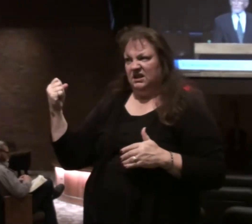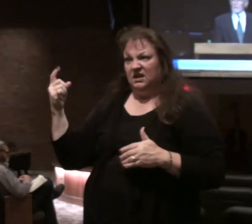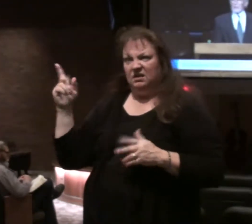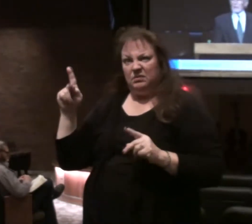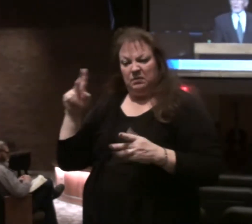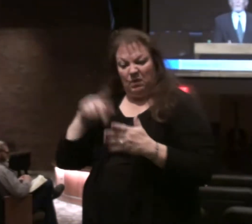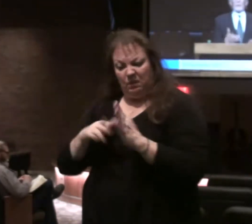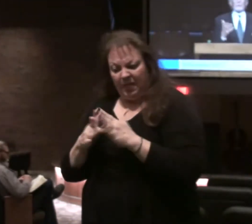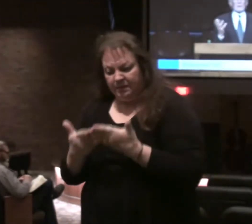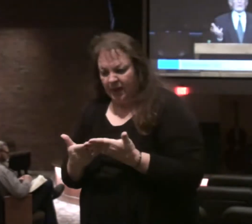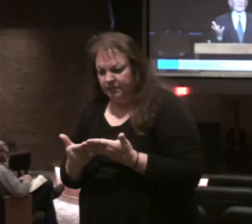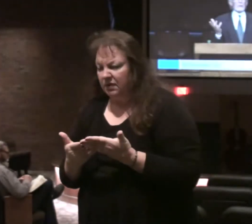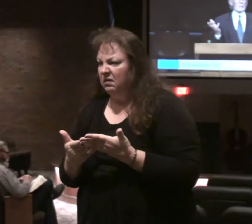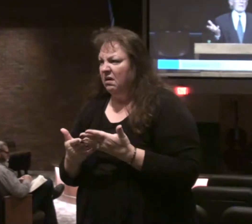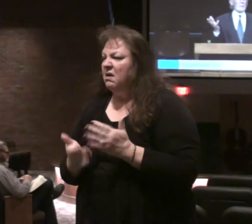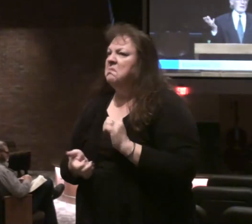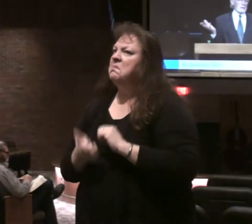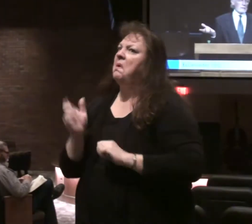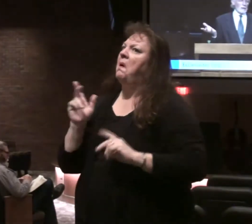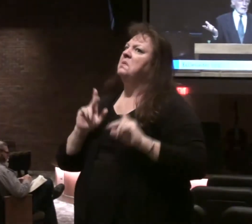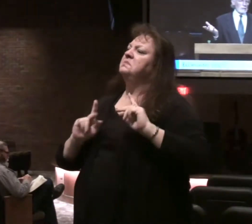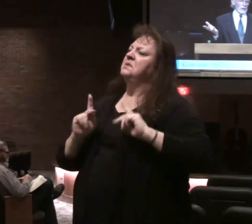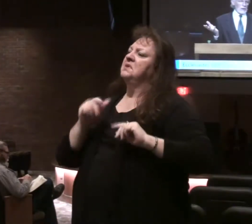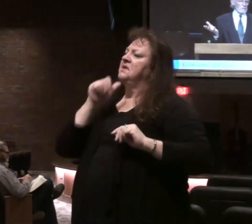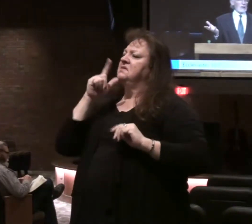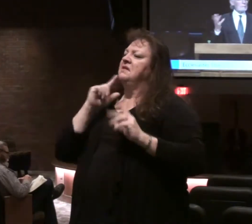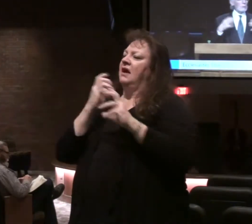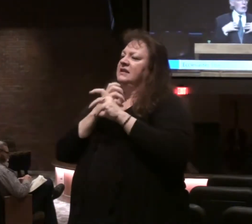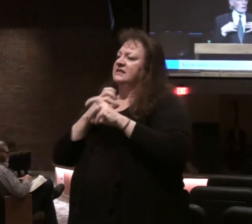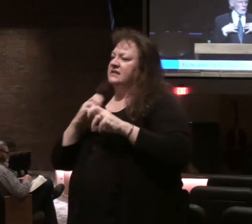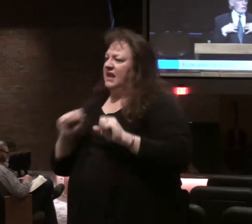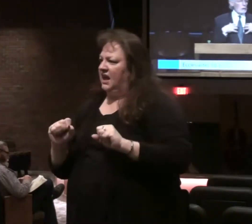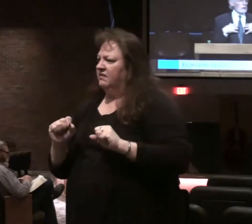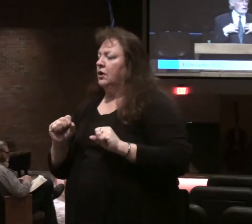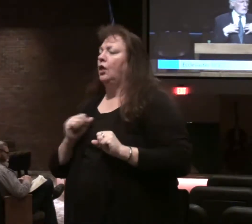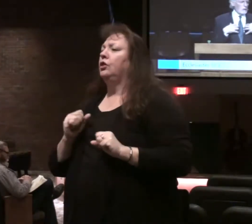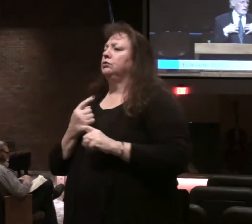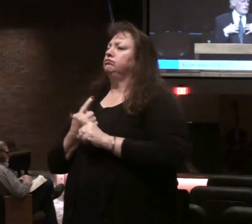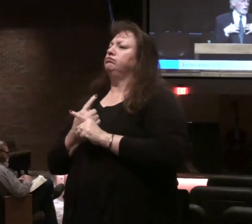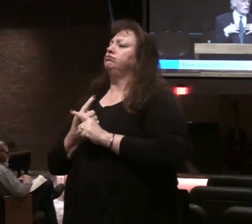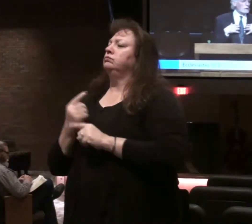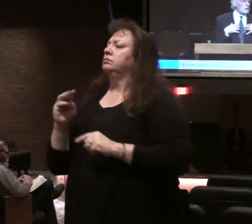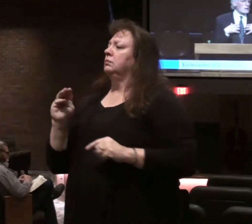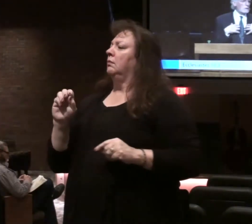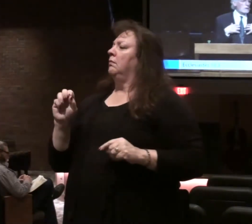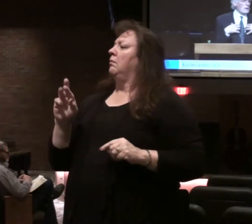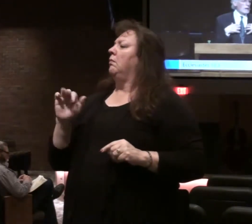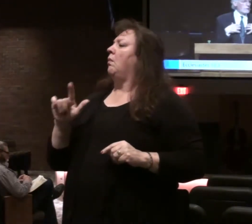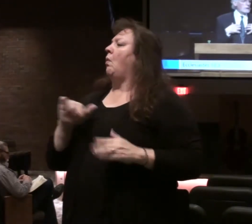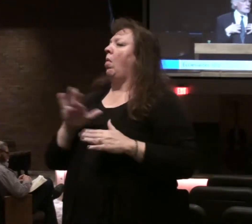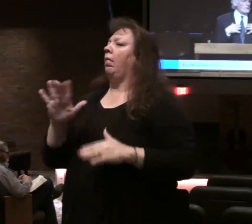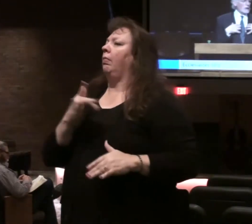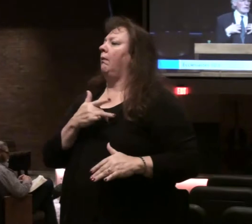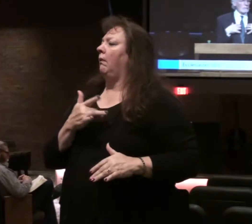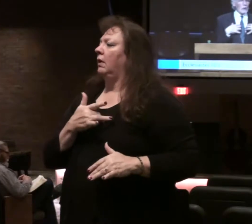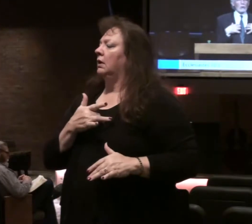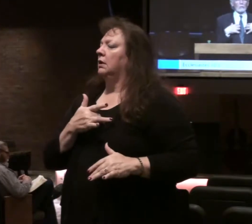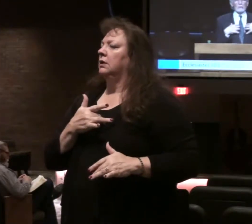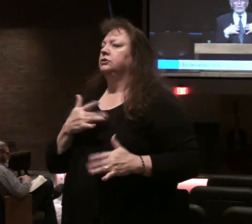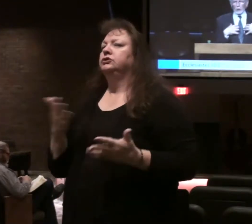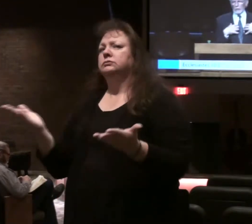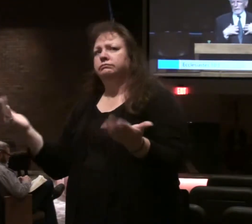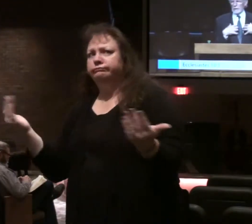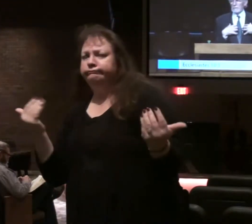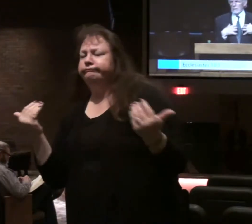Bible? Oh, well, the majority of people, even if they're not saved, they're moral at heart. And we just have to get the